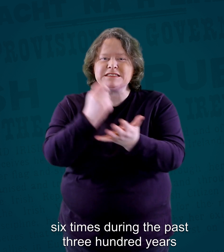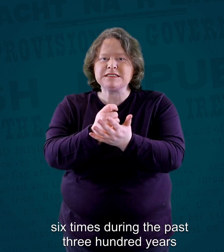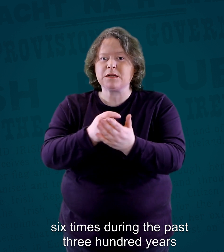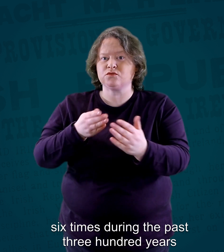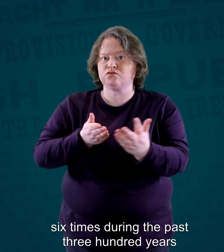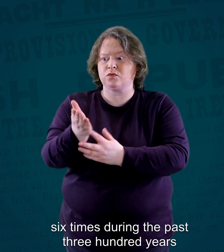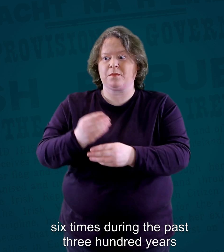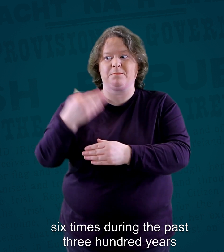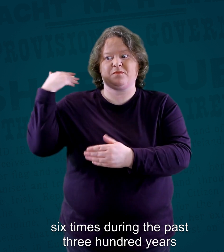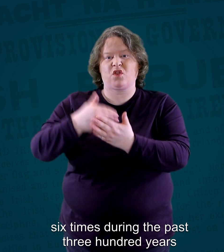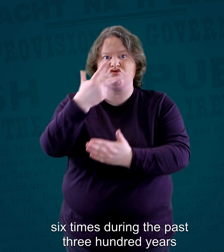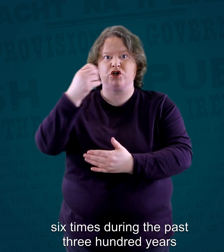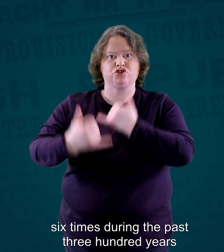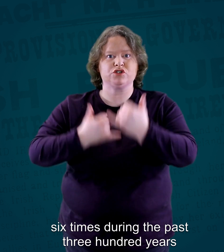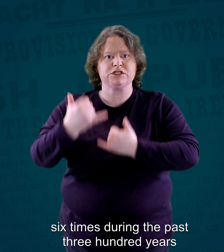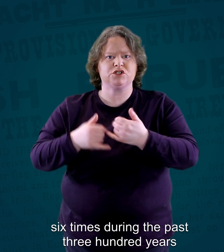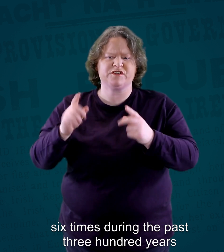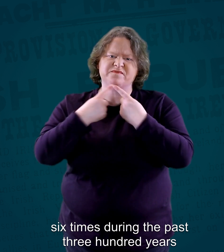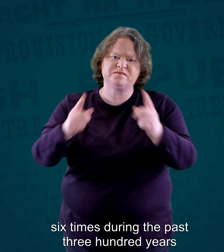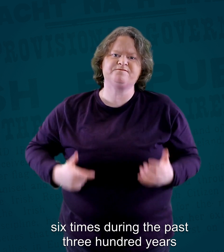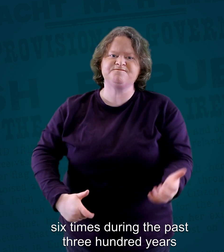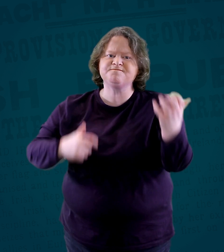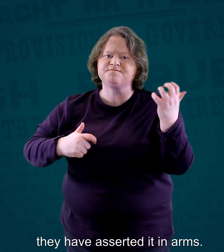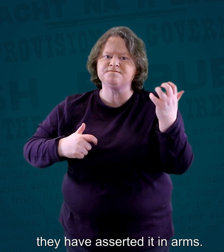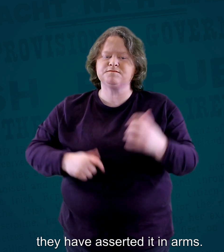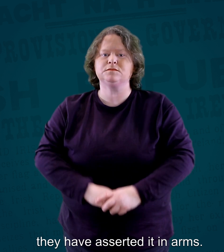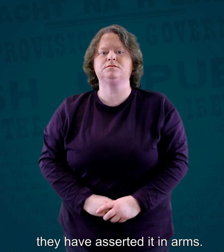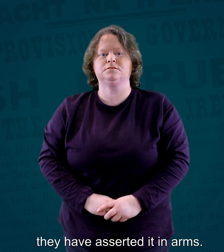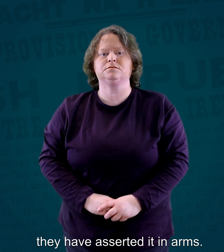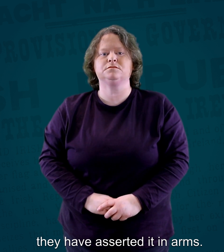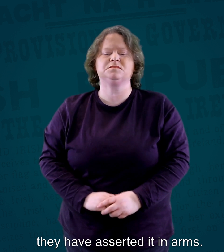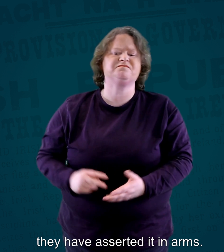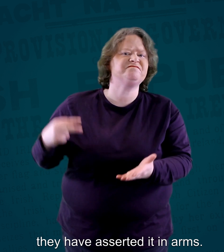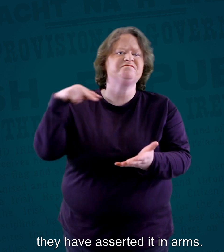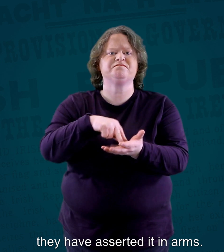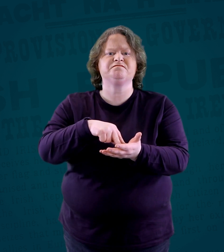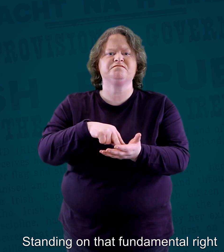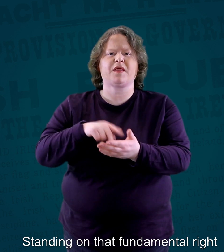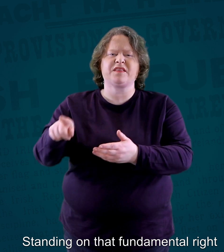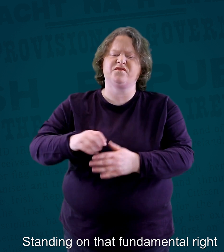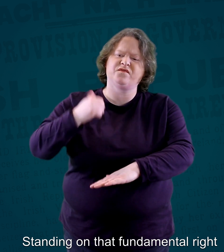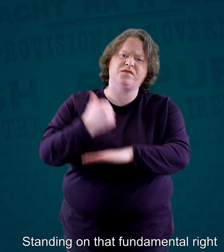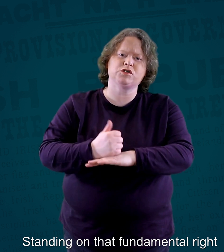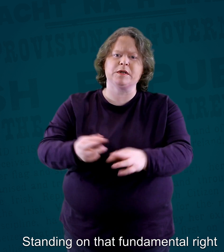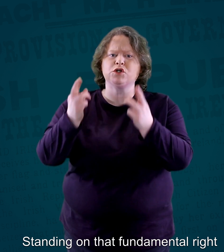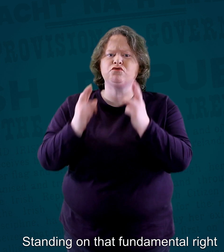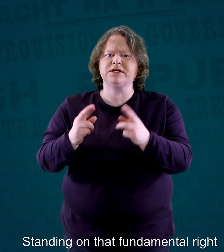Six times during the past 300 years, they have asserted it in arms. Standing on that fundamental right, and